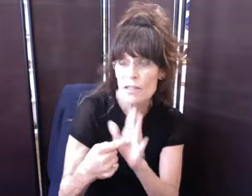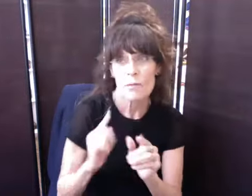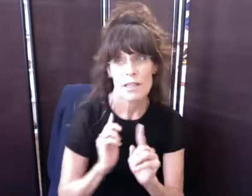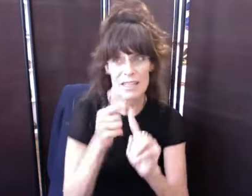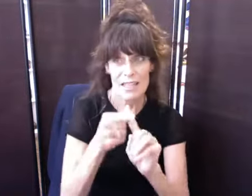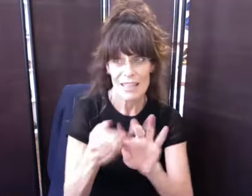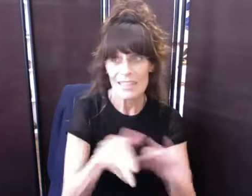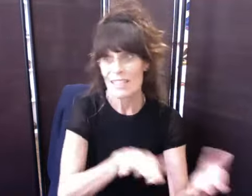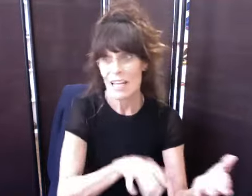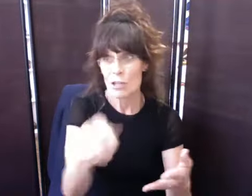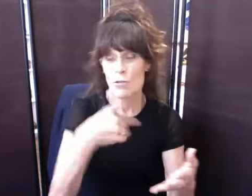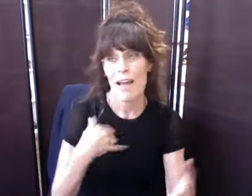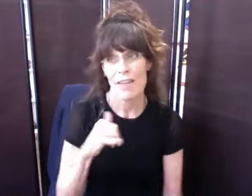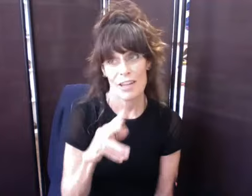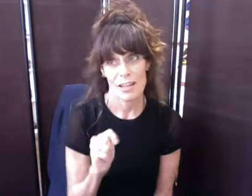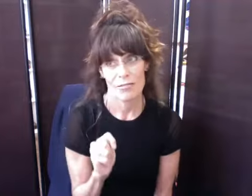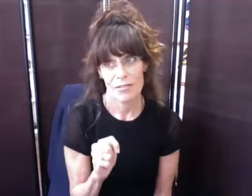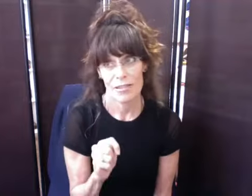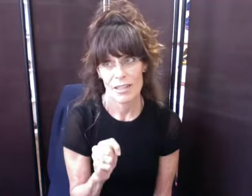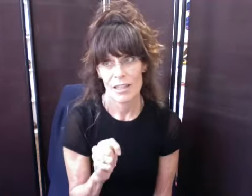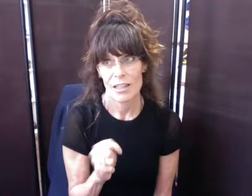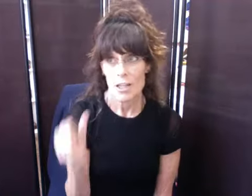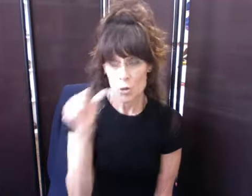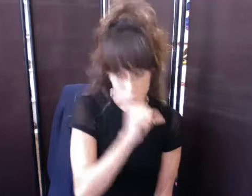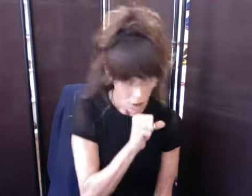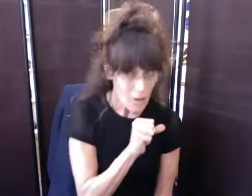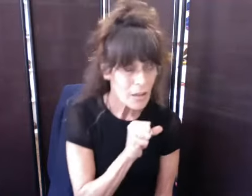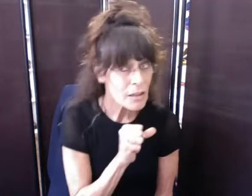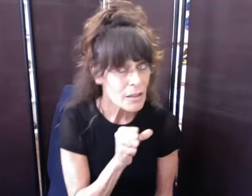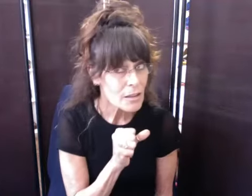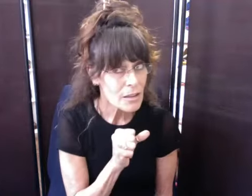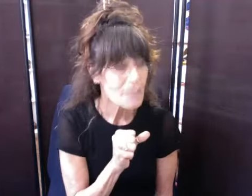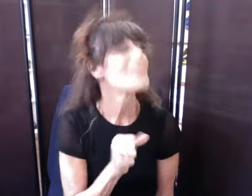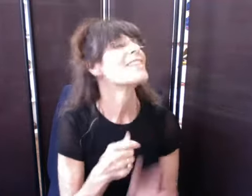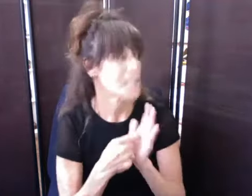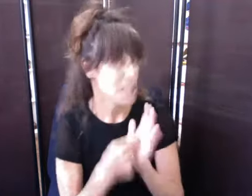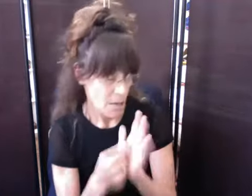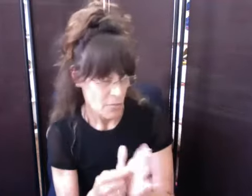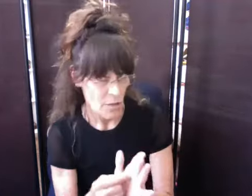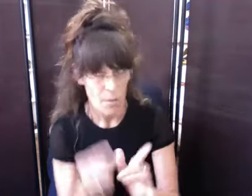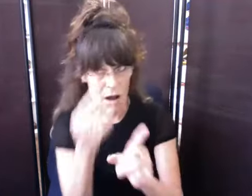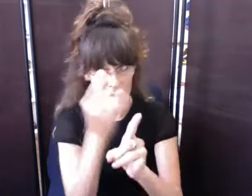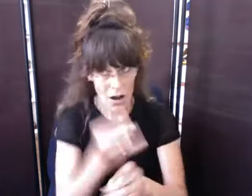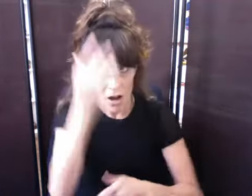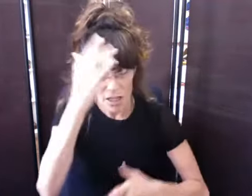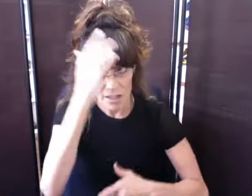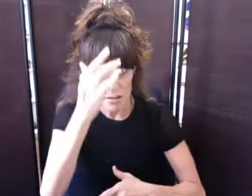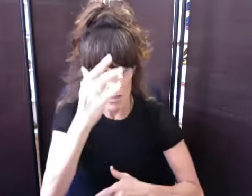flu. He said, drunkenness is the symptom of alcoholism. There's many, but that's one of them. It seems to be the